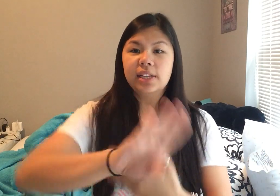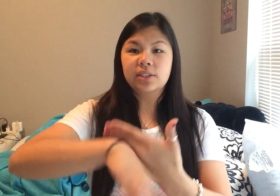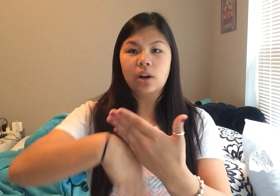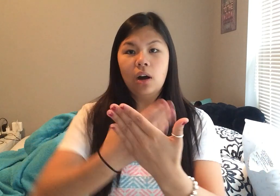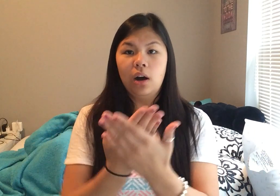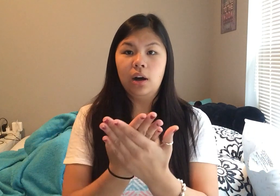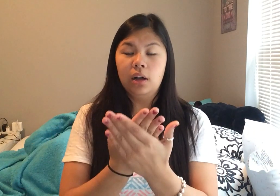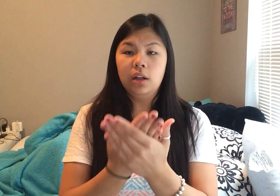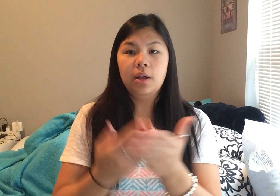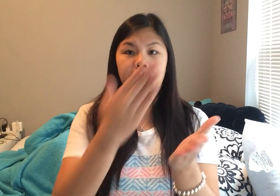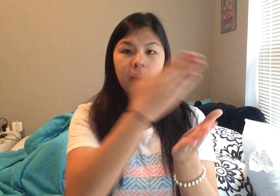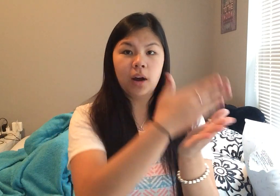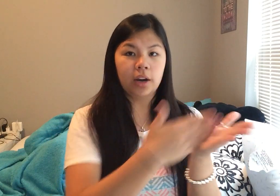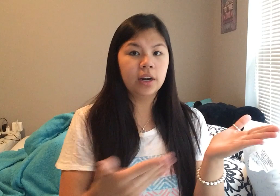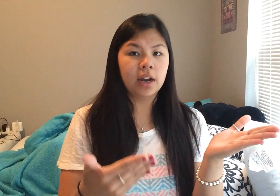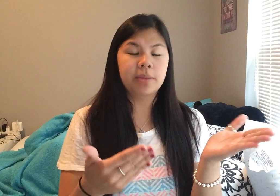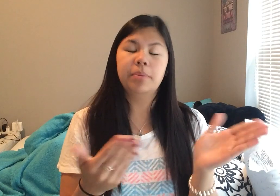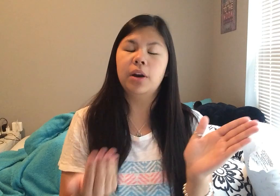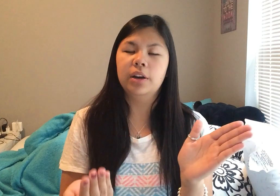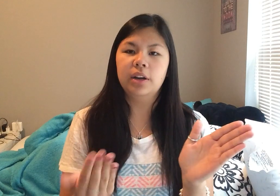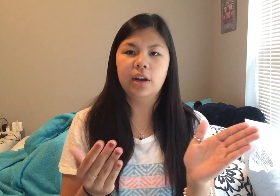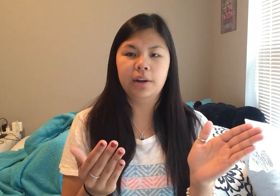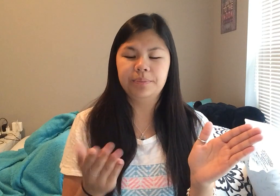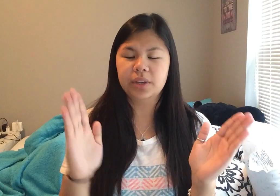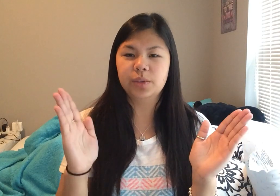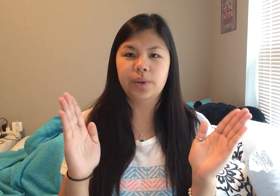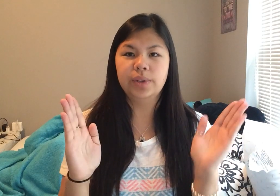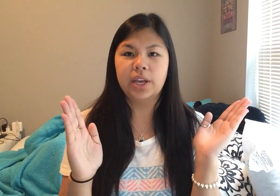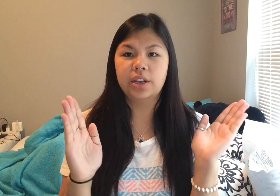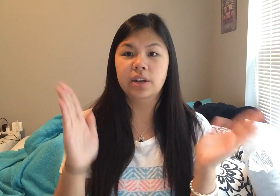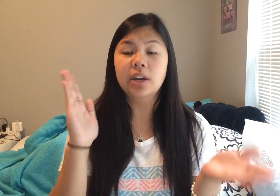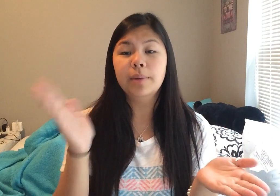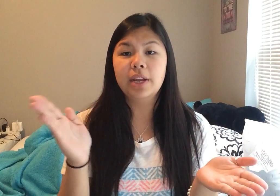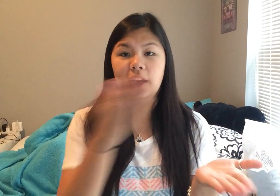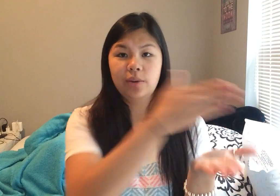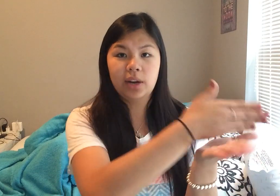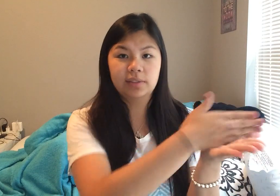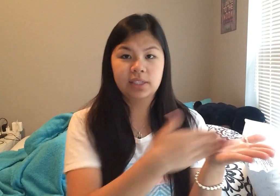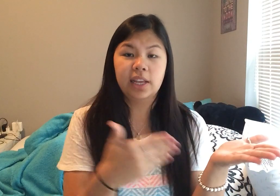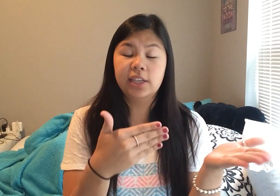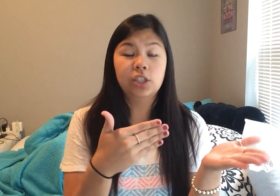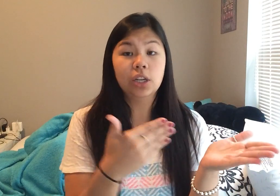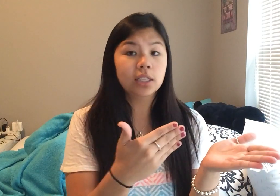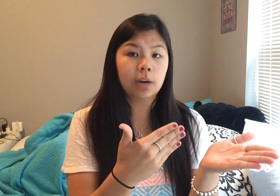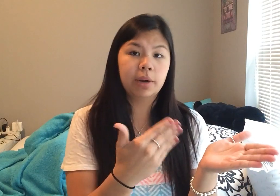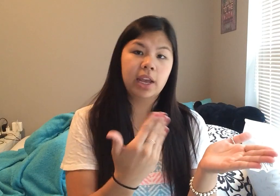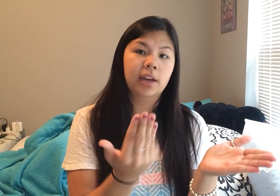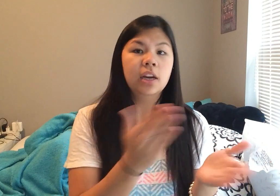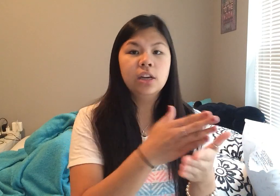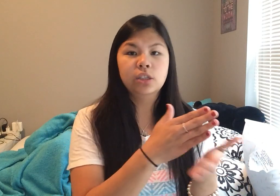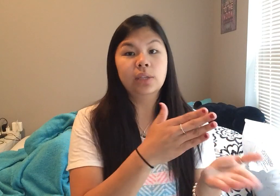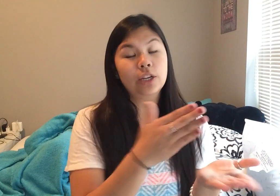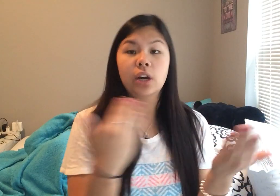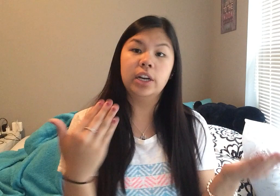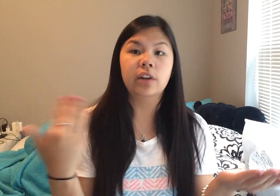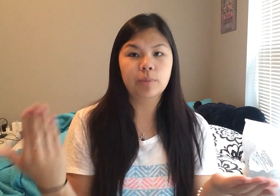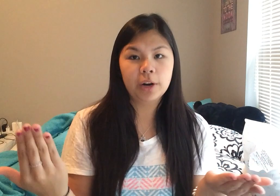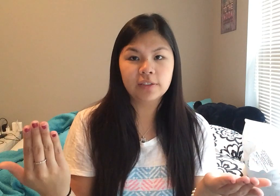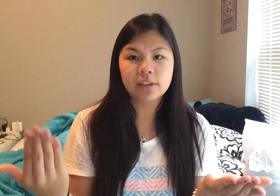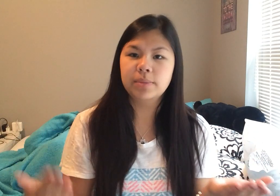it's all part, and part is where you take your dominant hand, you kind of slice your non-dominant hand, so it's like you're cutting off a part of